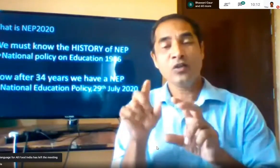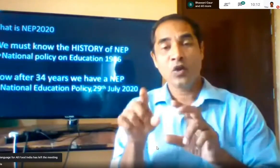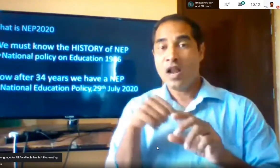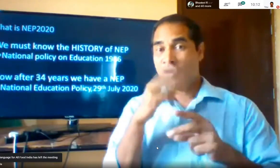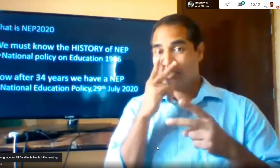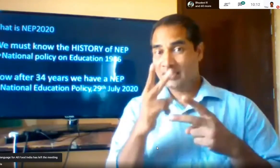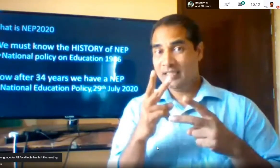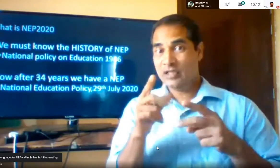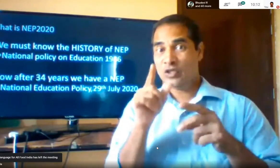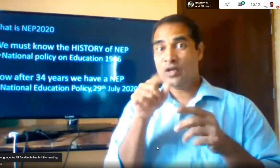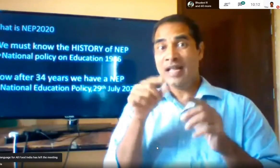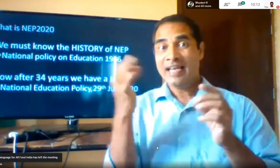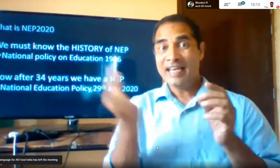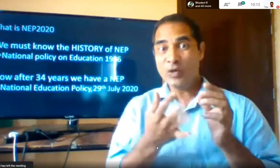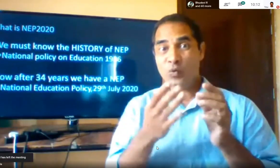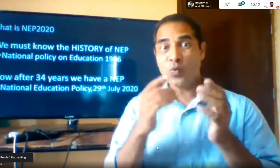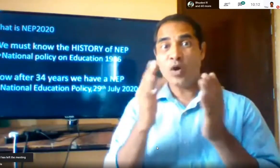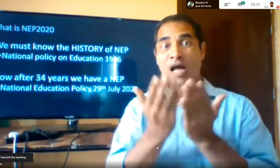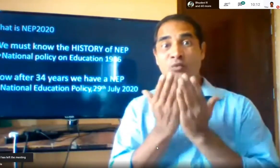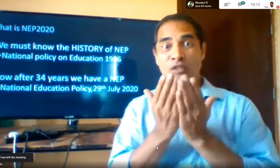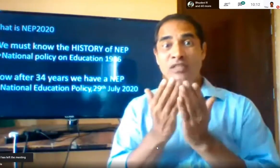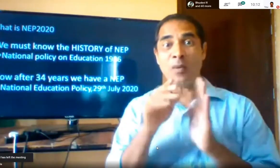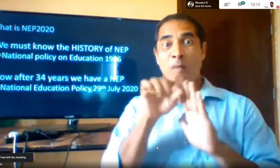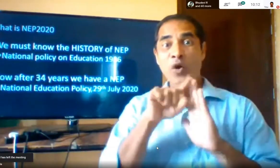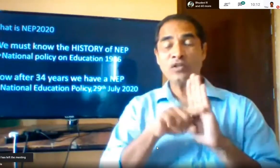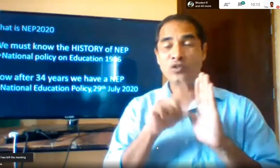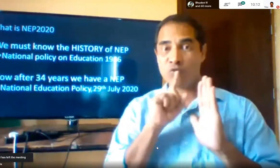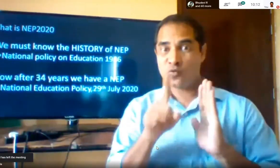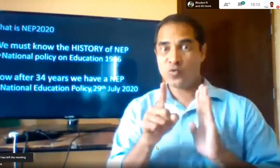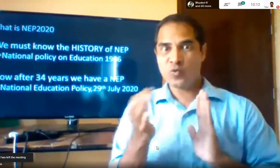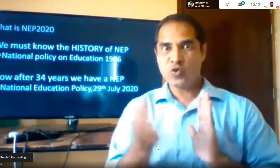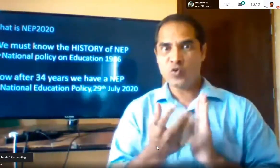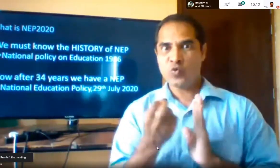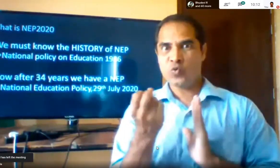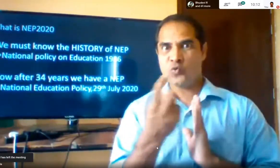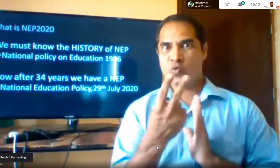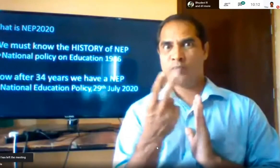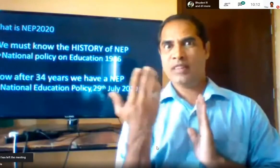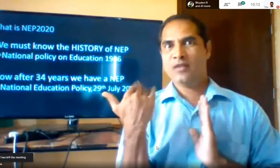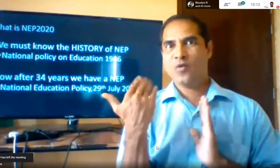you. So we have to focus on this education policy. We have to